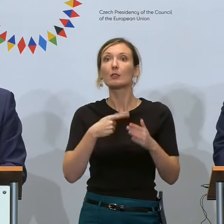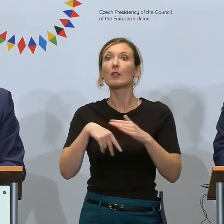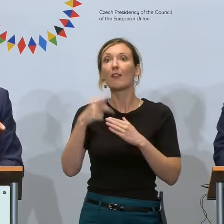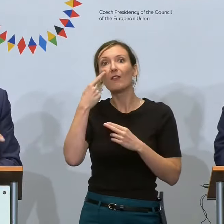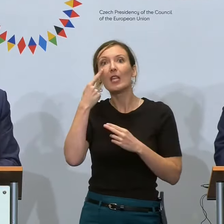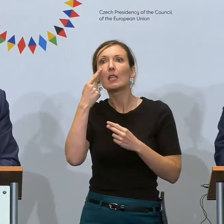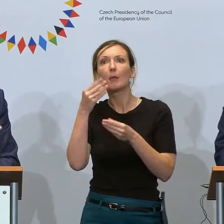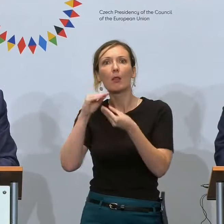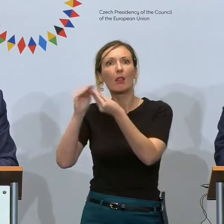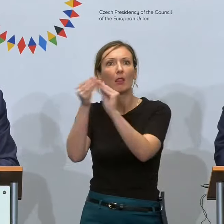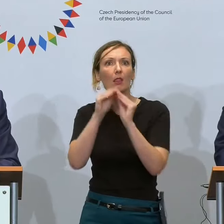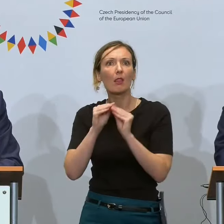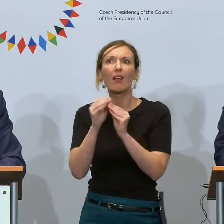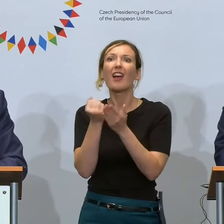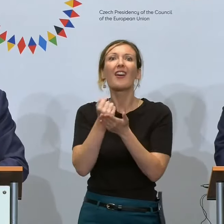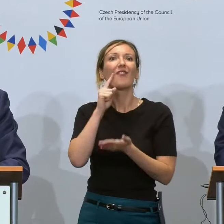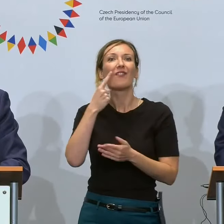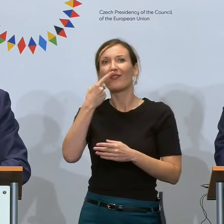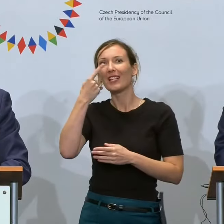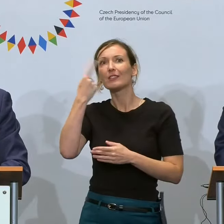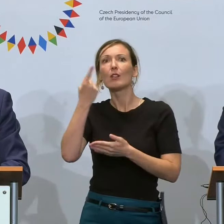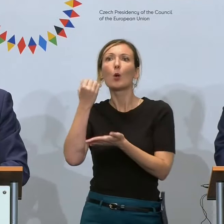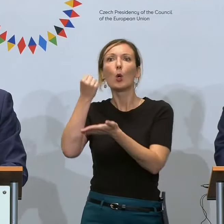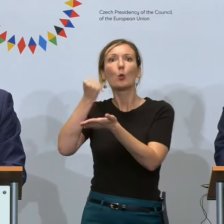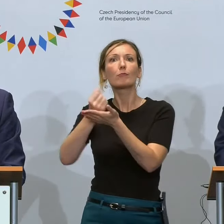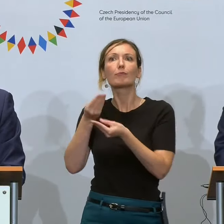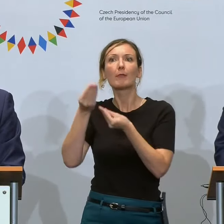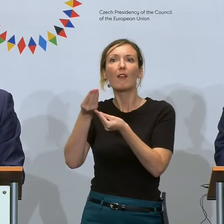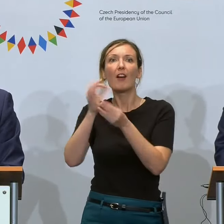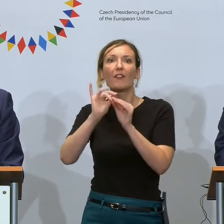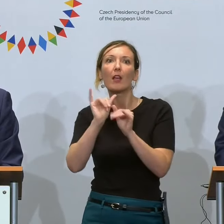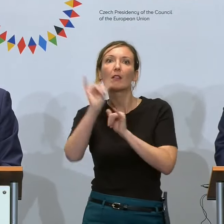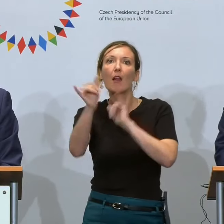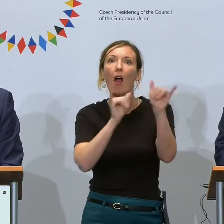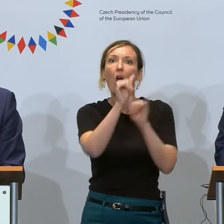Russians going here and there trying to look for the better conditions.